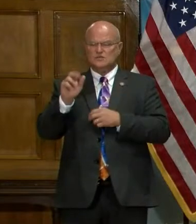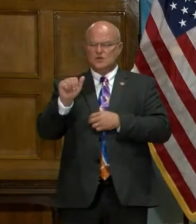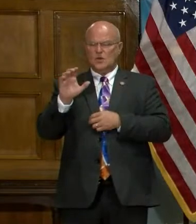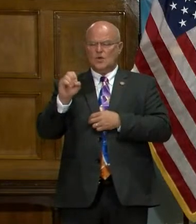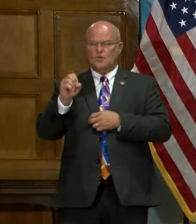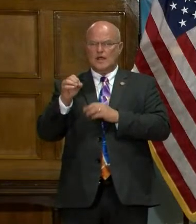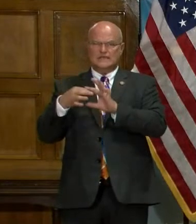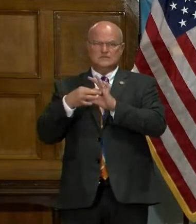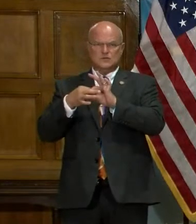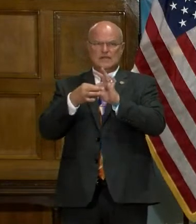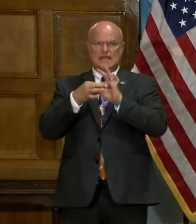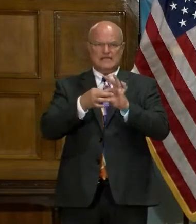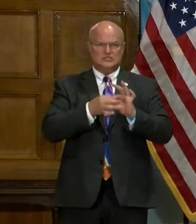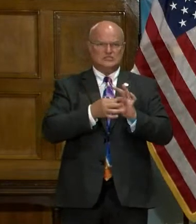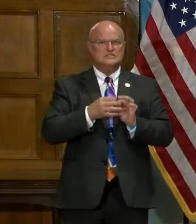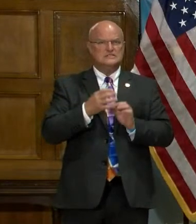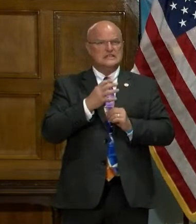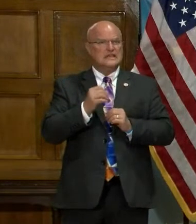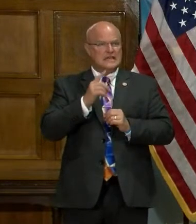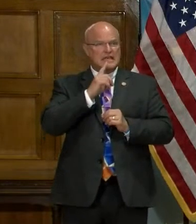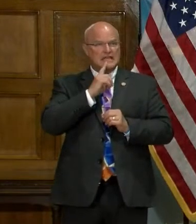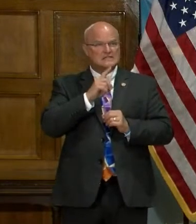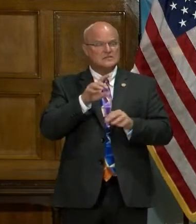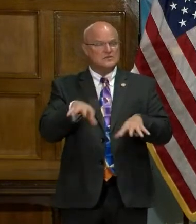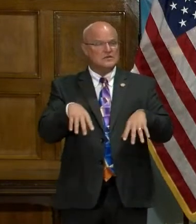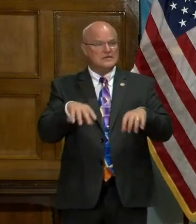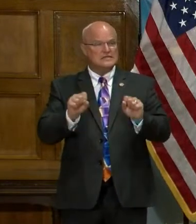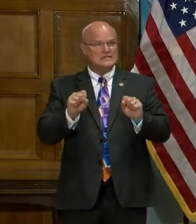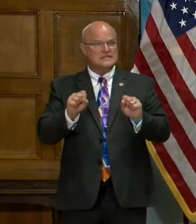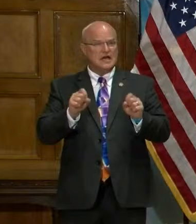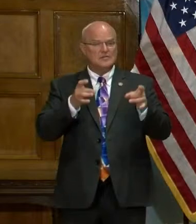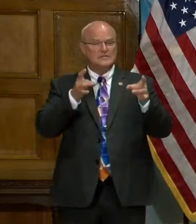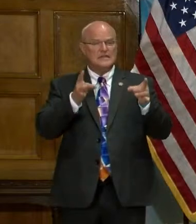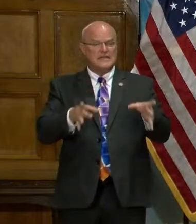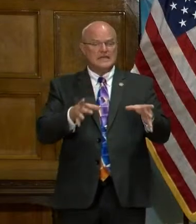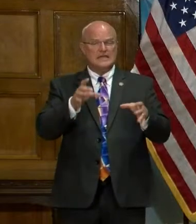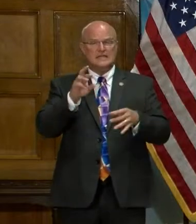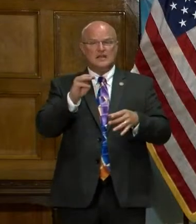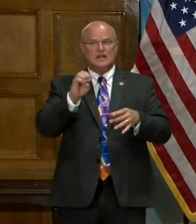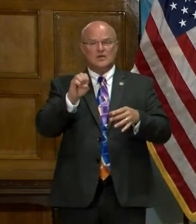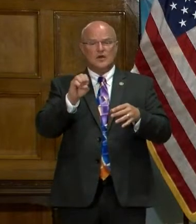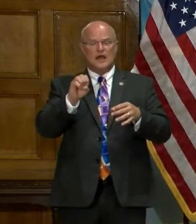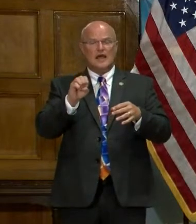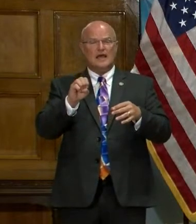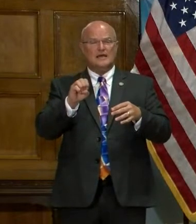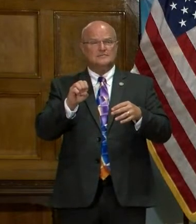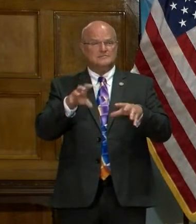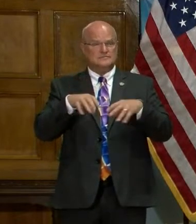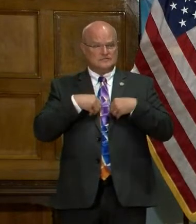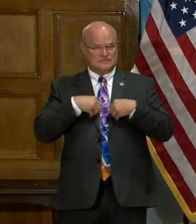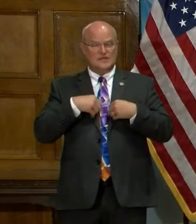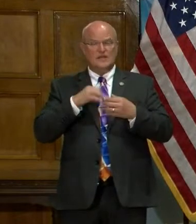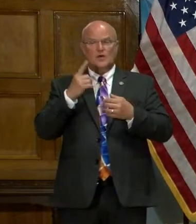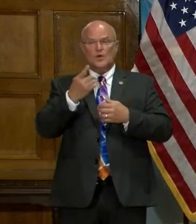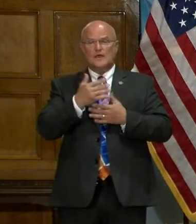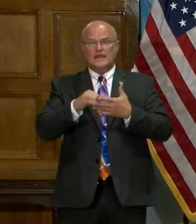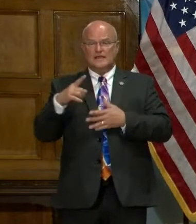relations and is to adopt a hate crime statute. There's one that